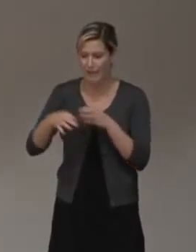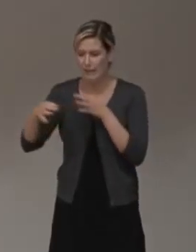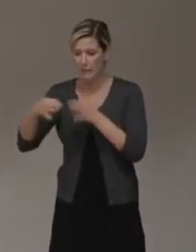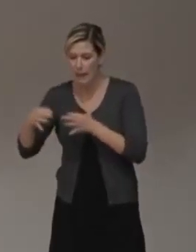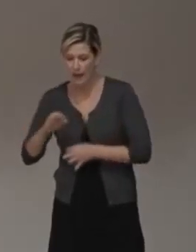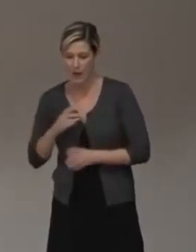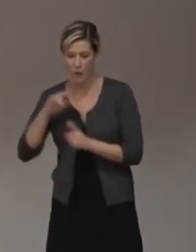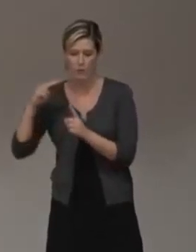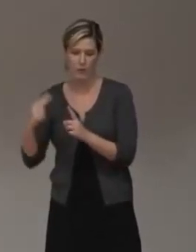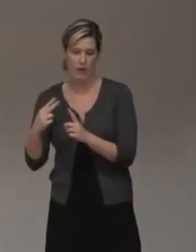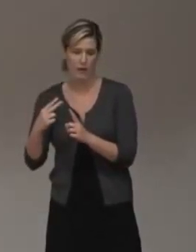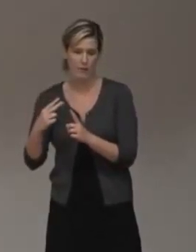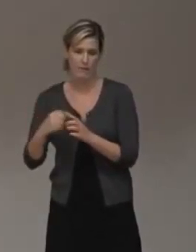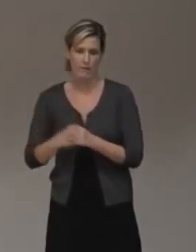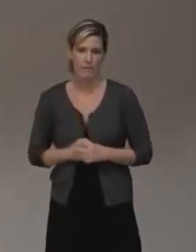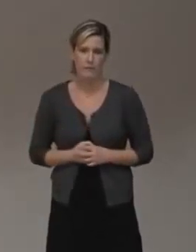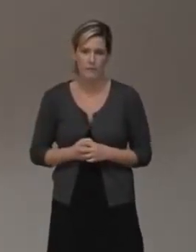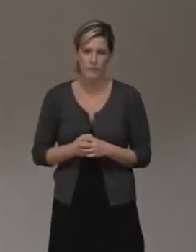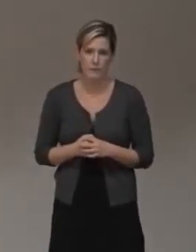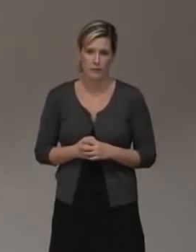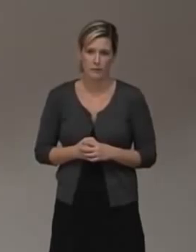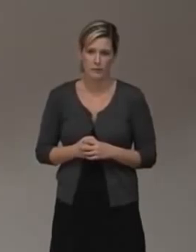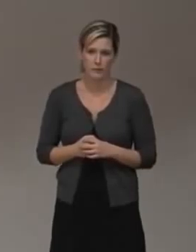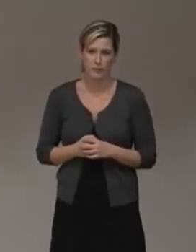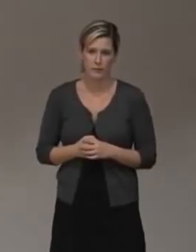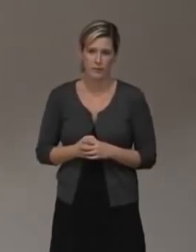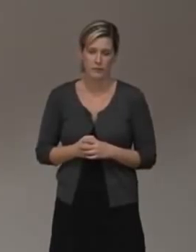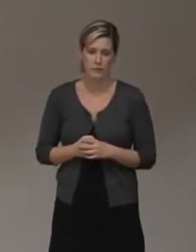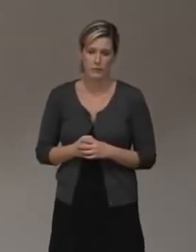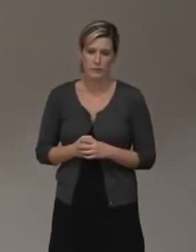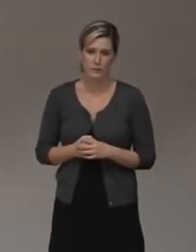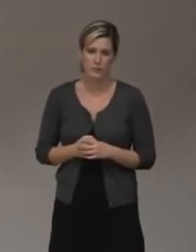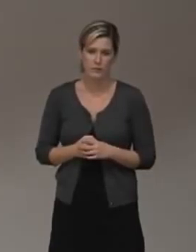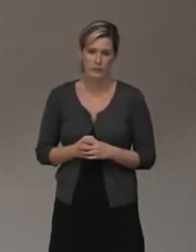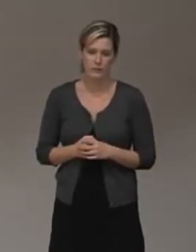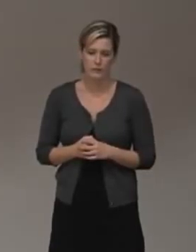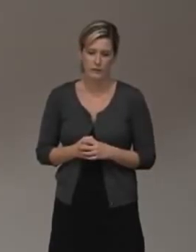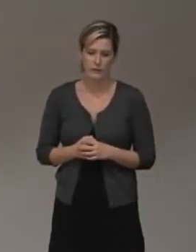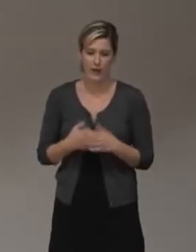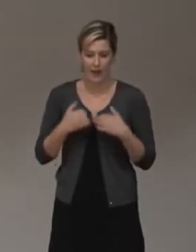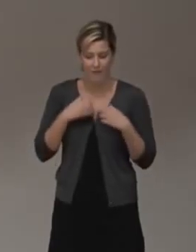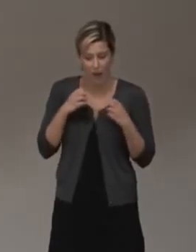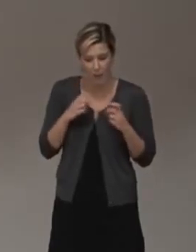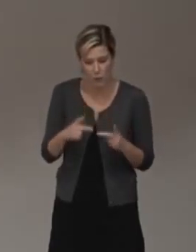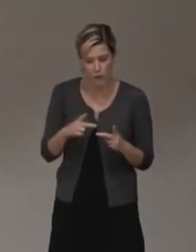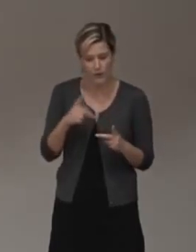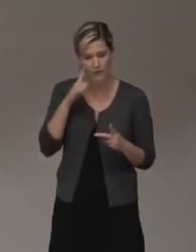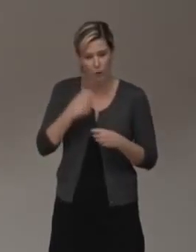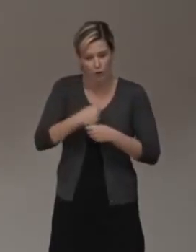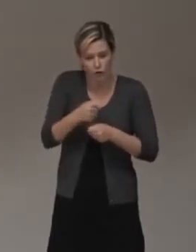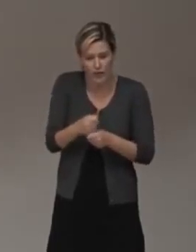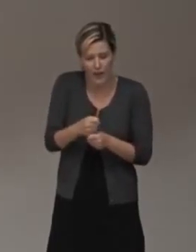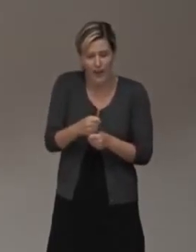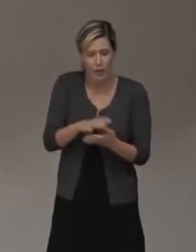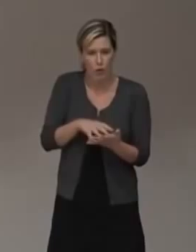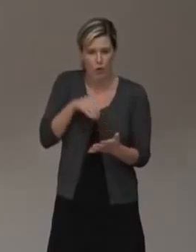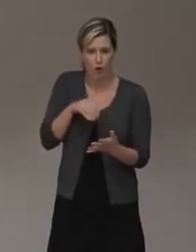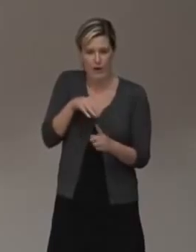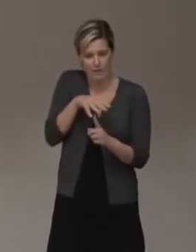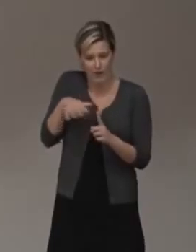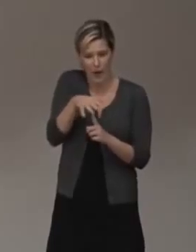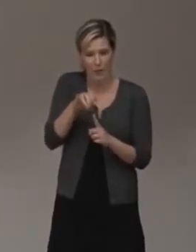perspective and our own view of the world. So there's an opportunity to create learning. That's why universities exist.